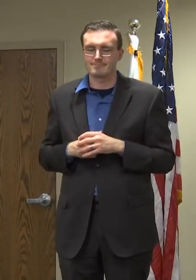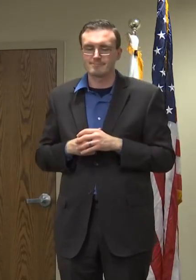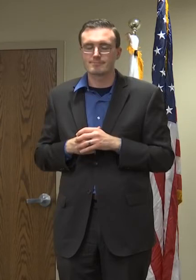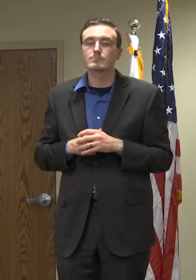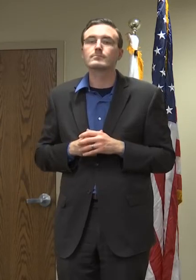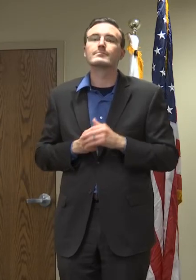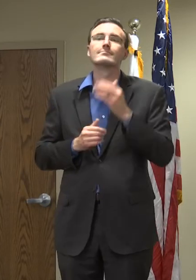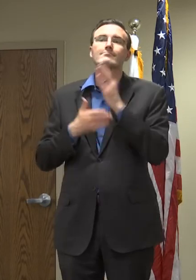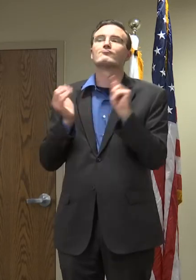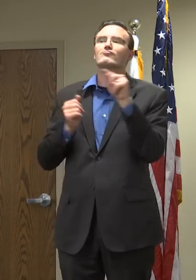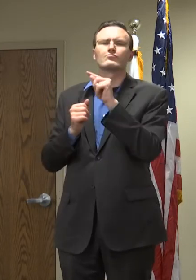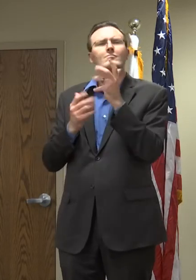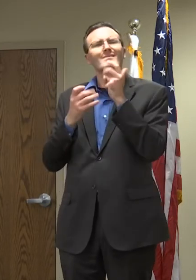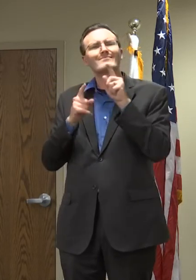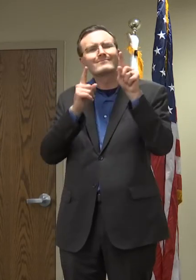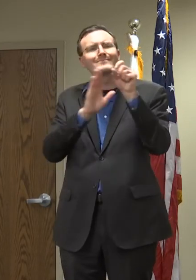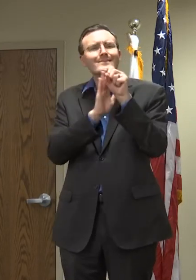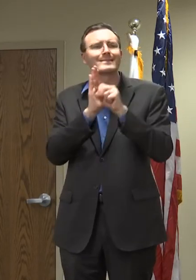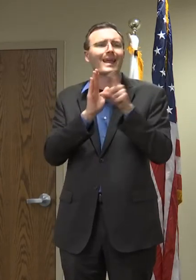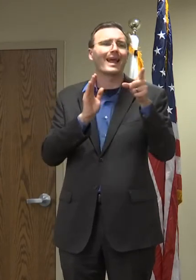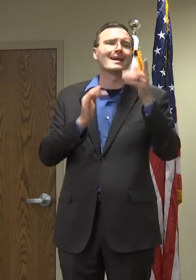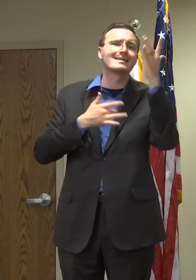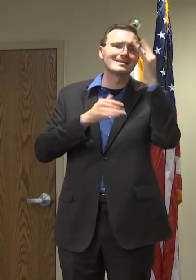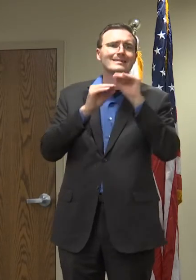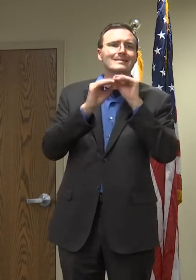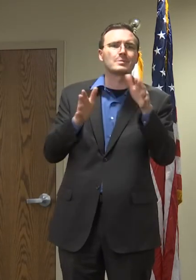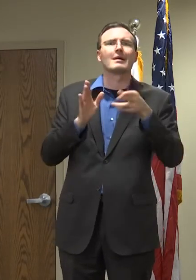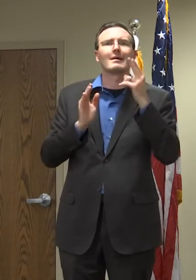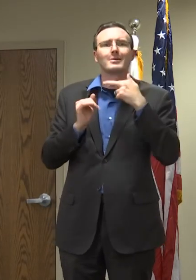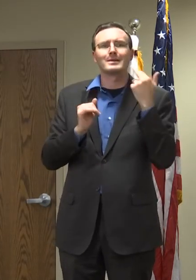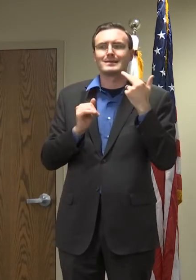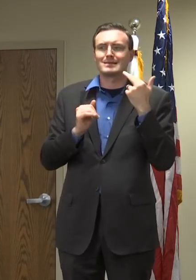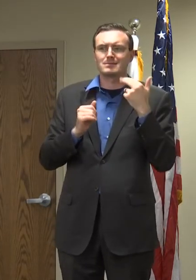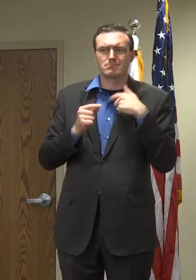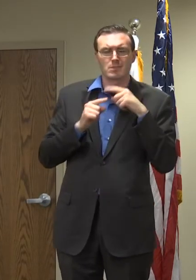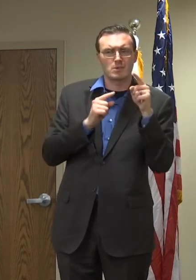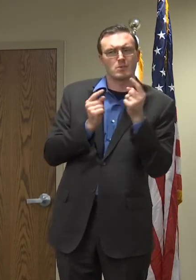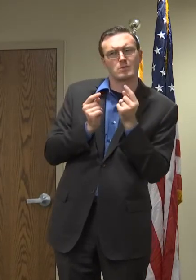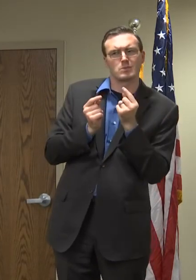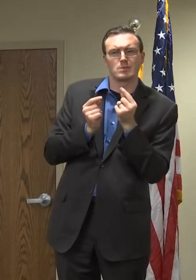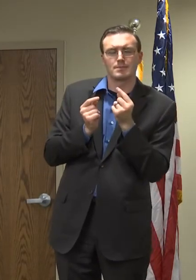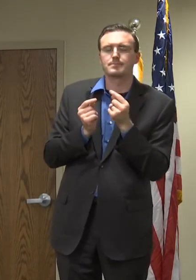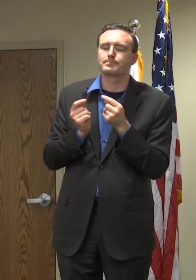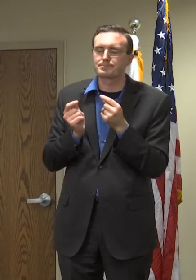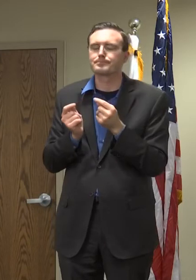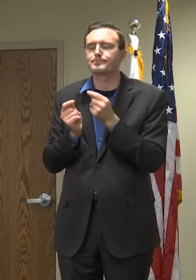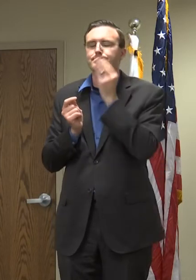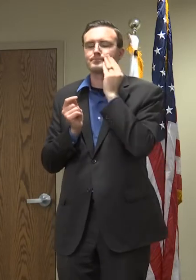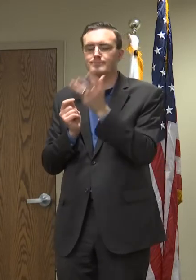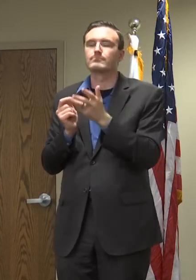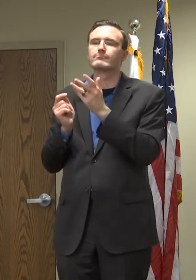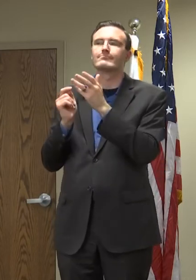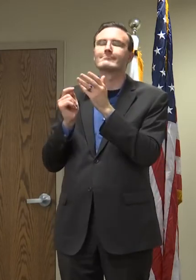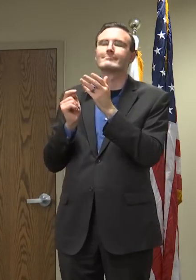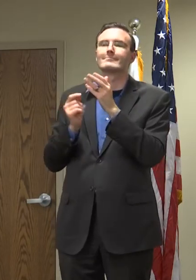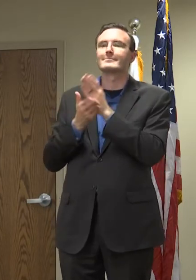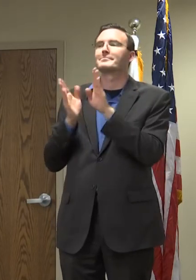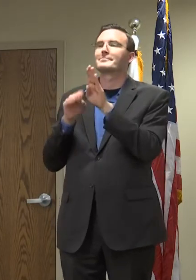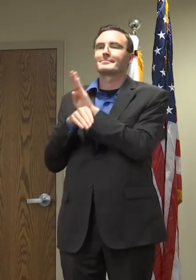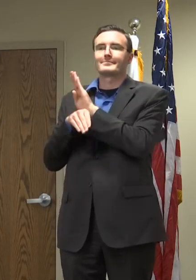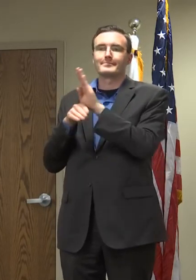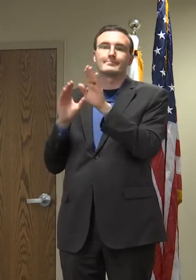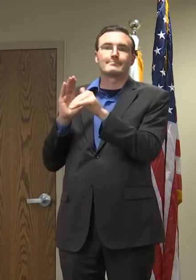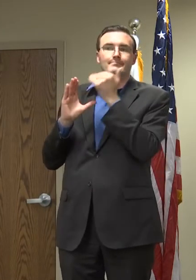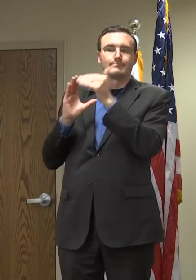to some of our high-risk states. Well, first of all, we're asking, employers are emailing us and saying, I have an employee who wants to travel. And similar